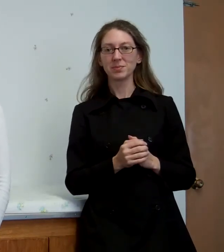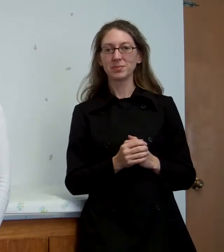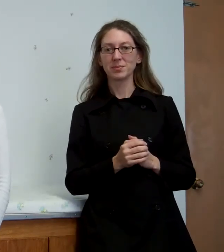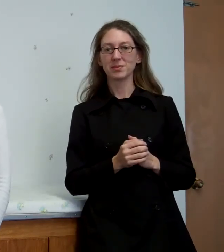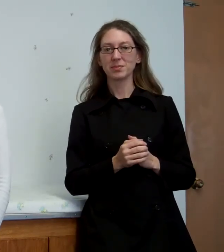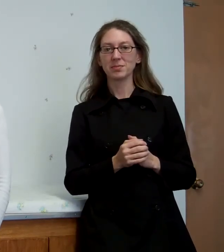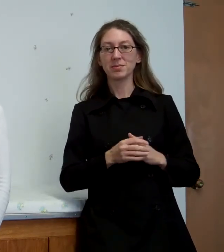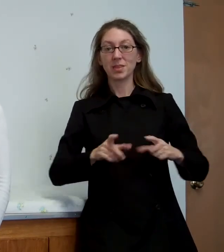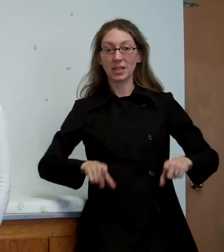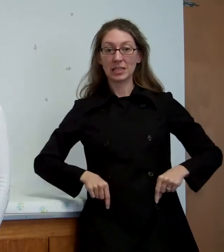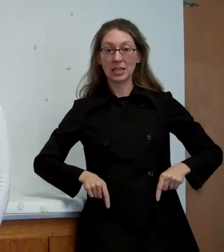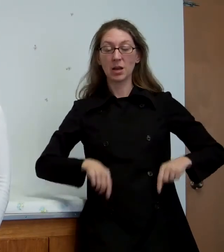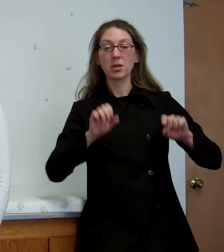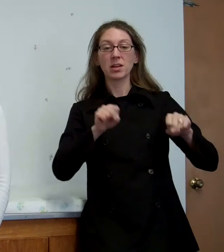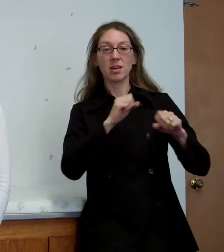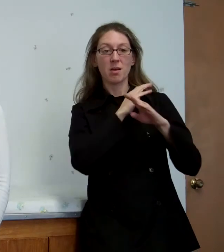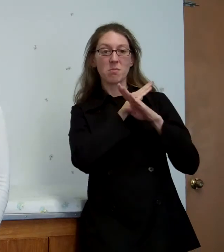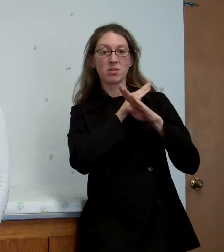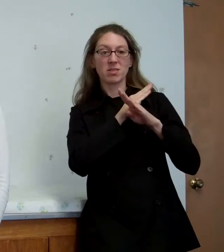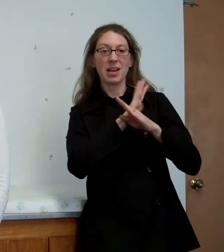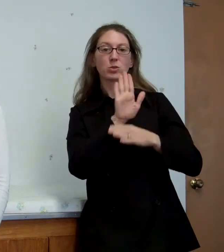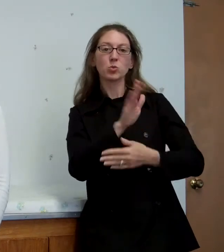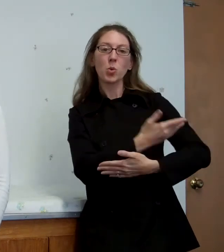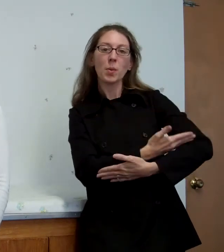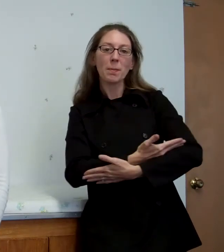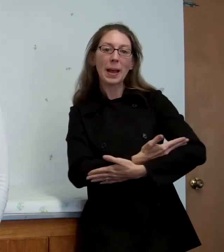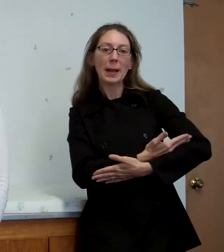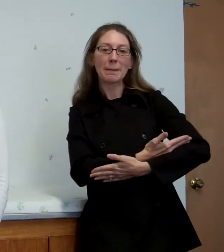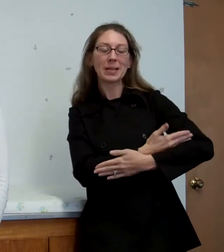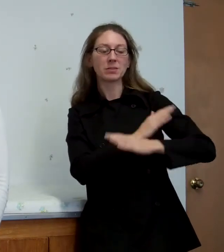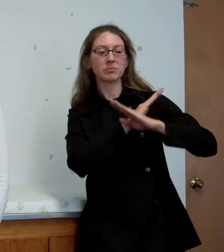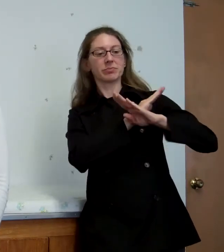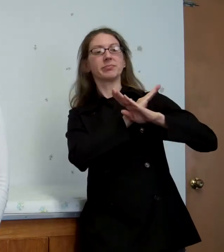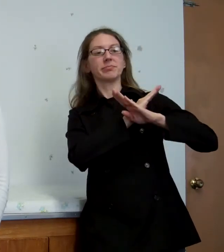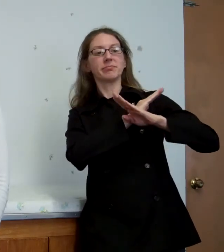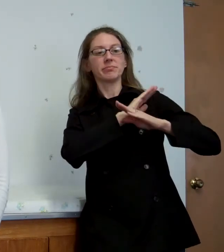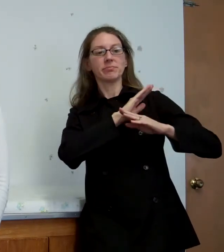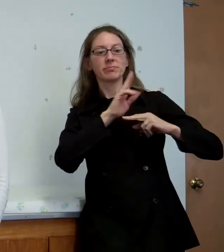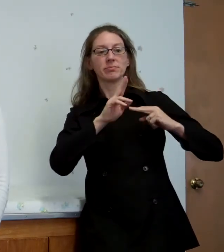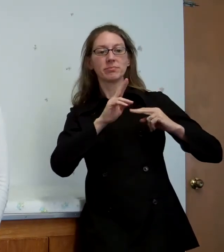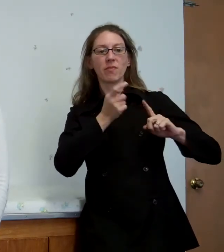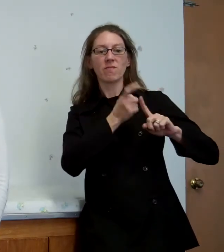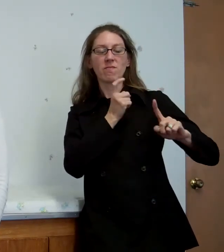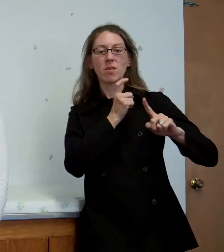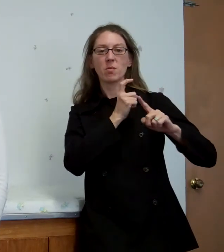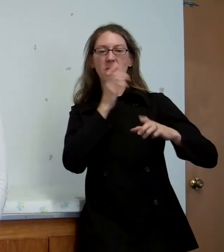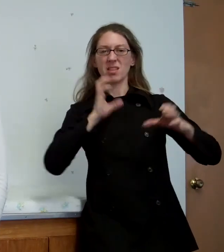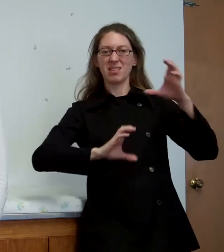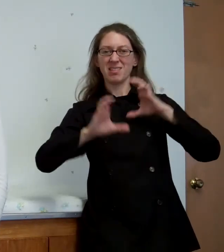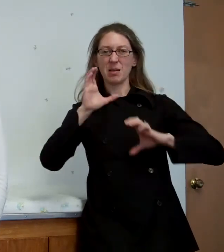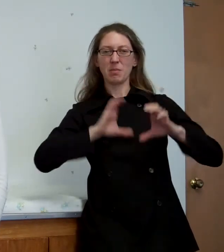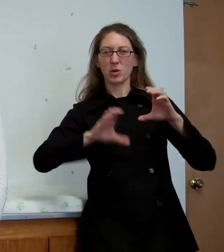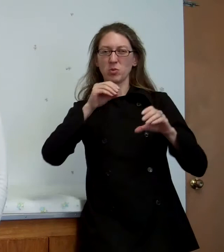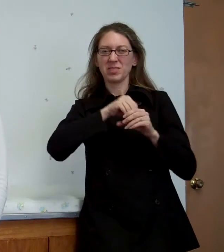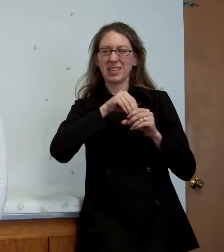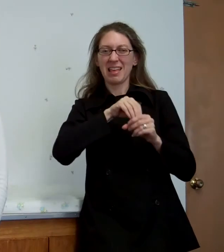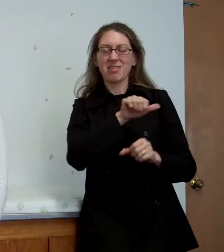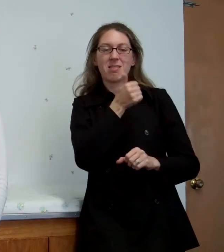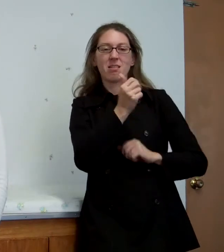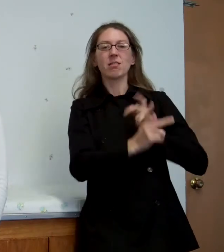They can also help protect your baby from the harmful chemicals that may be in disposable diapers.